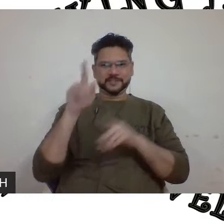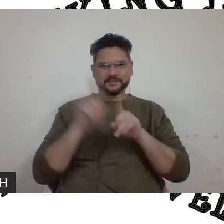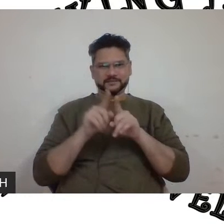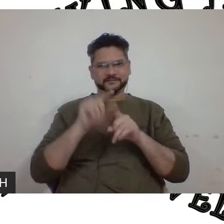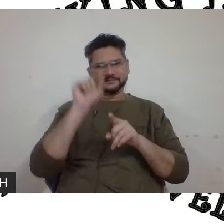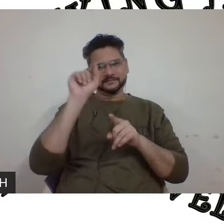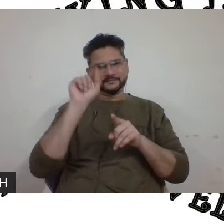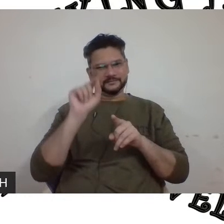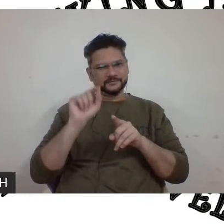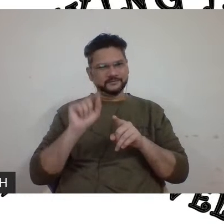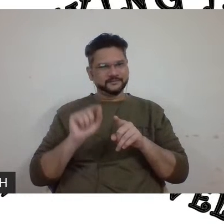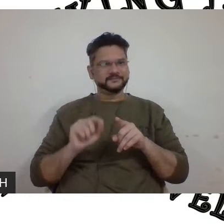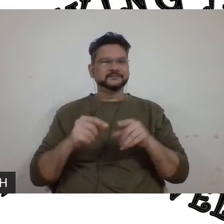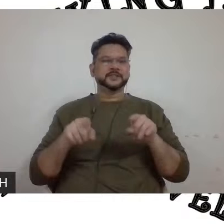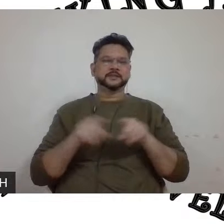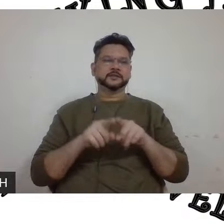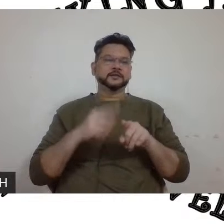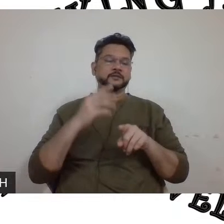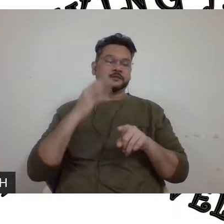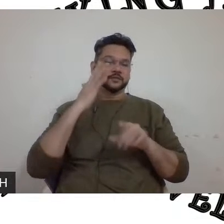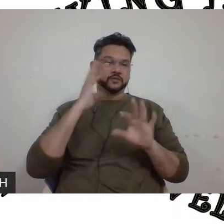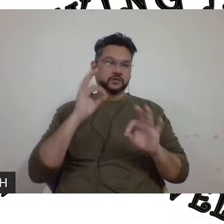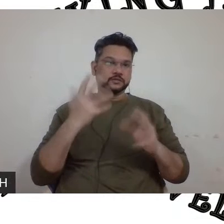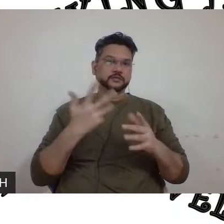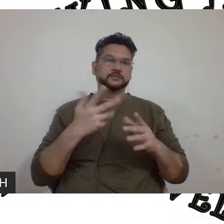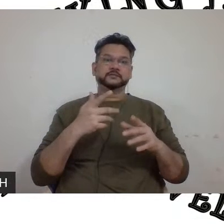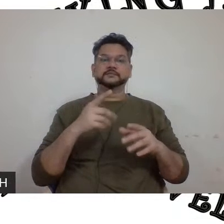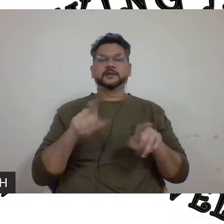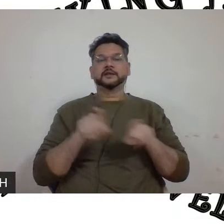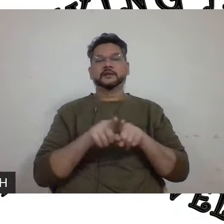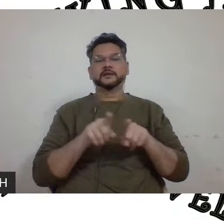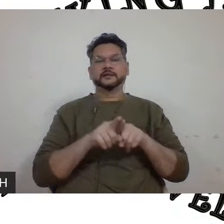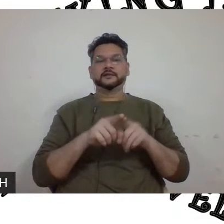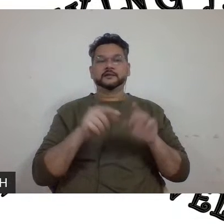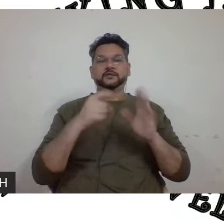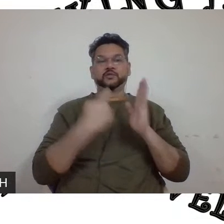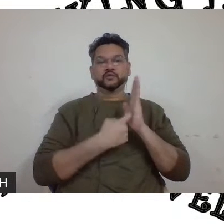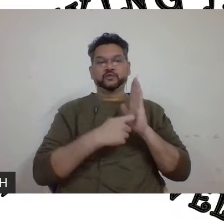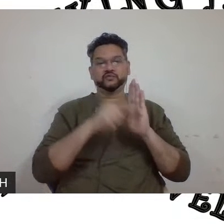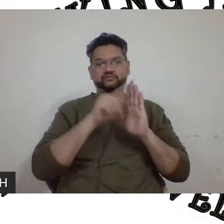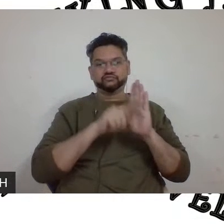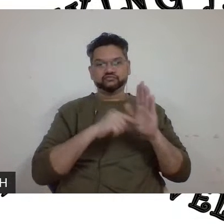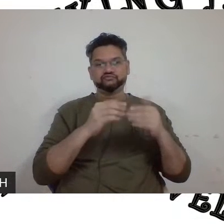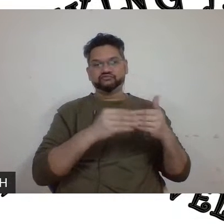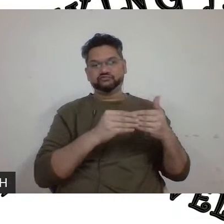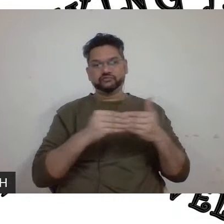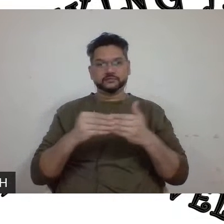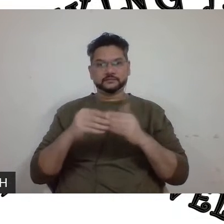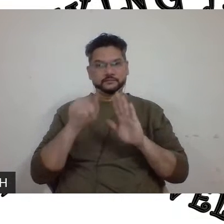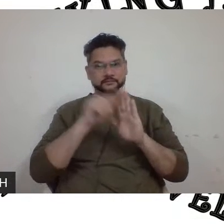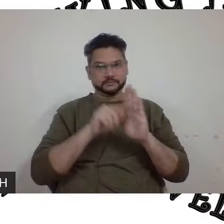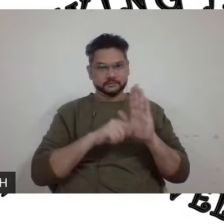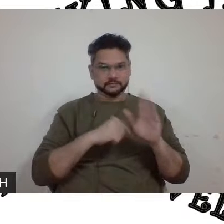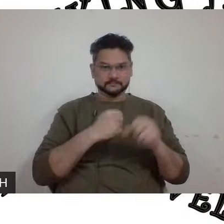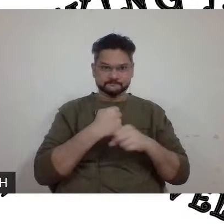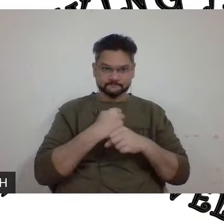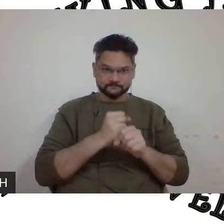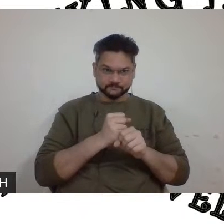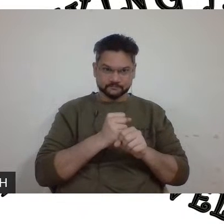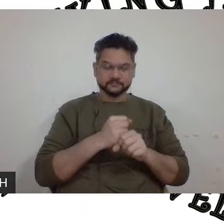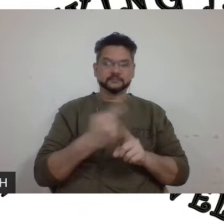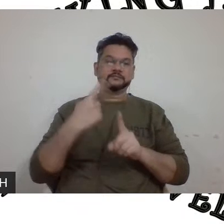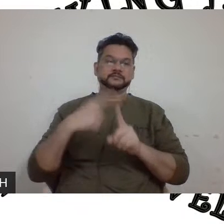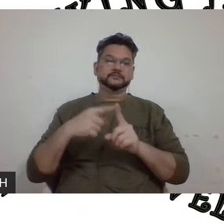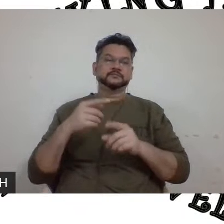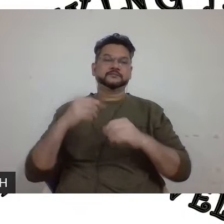in my talk, basically working on certain guidelines that we have, and working on certain infrastructural challenges that